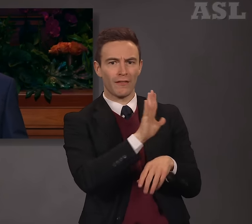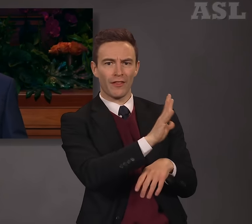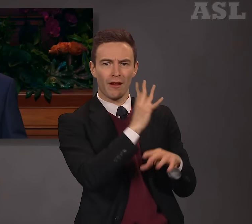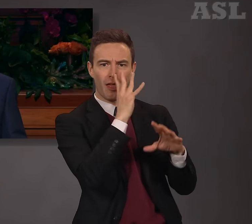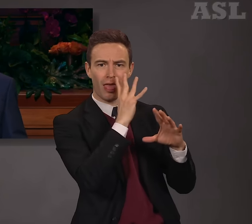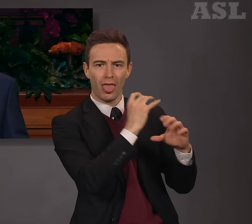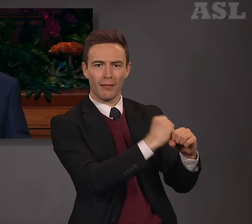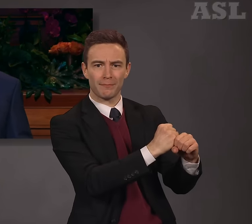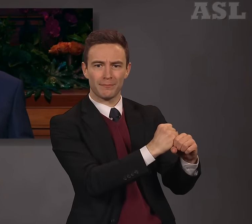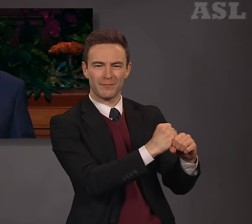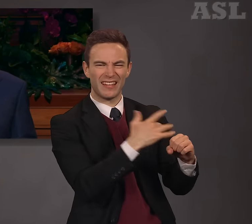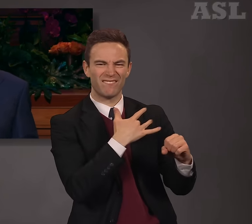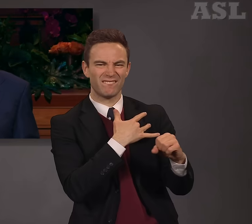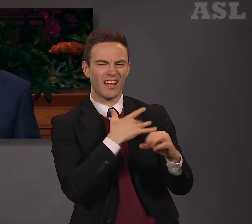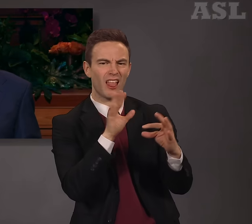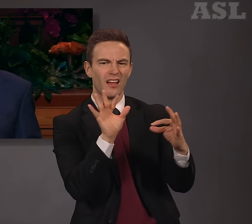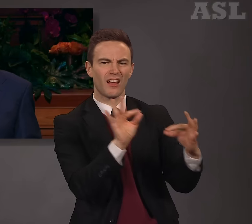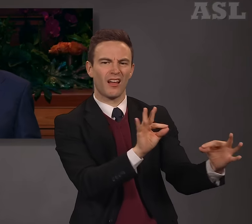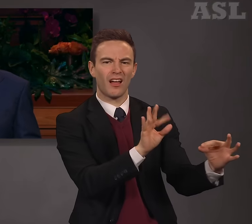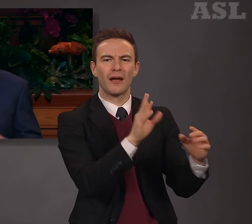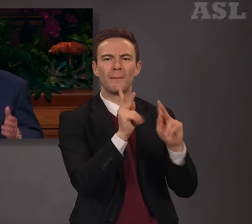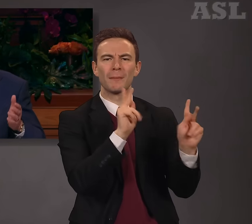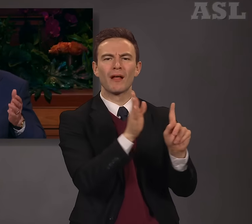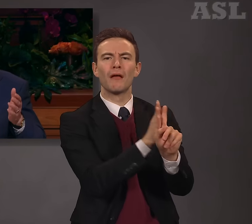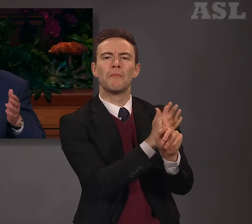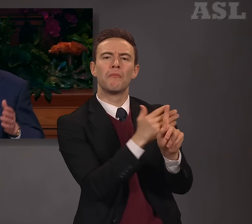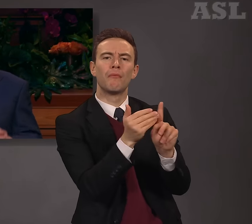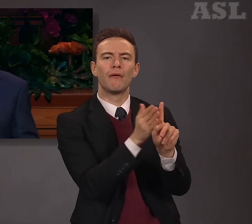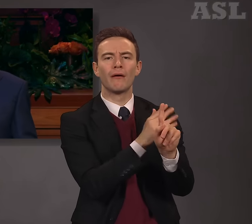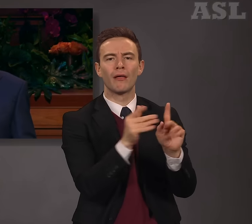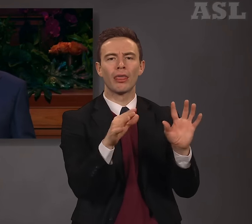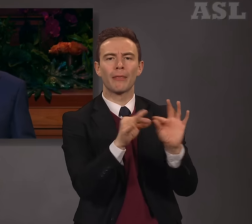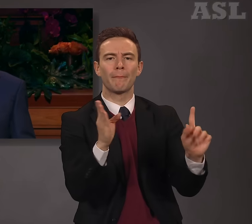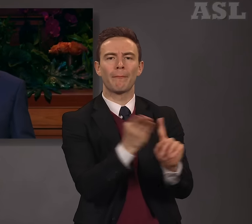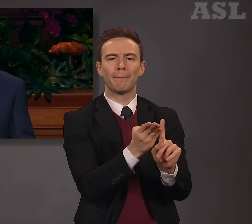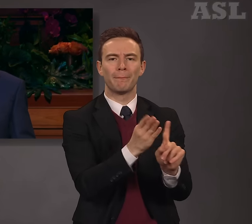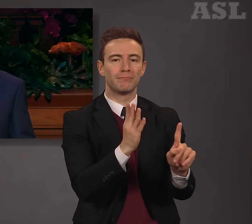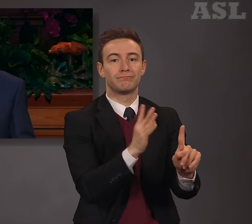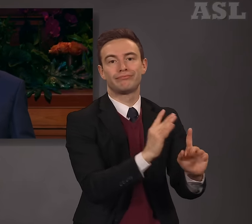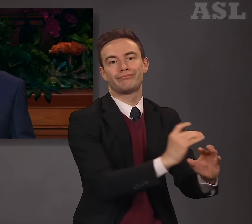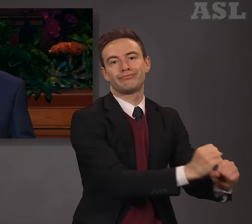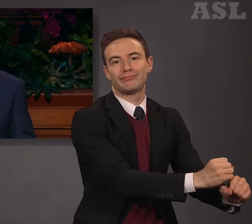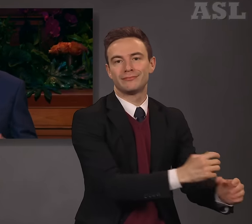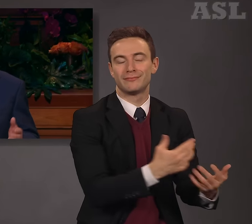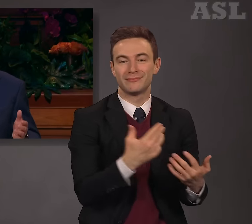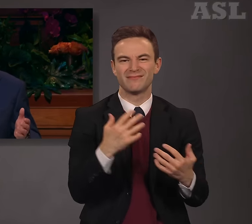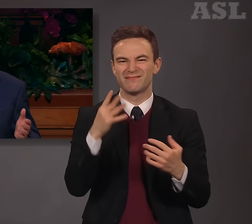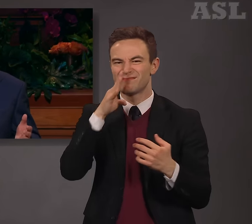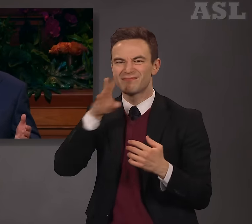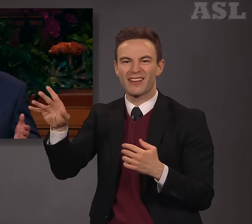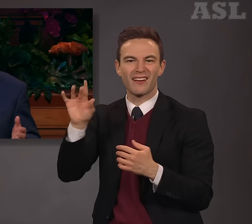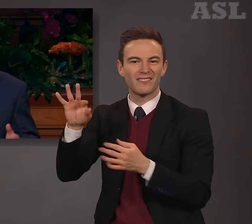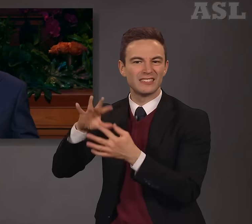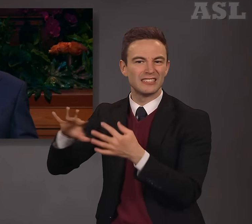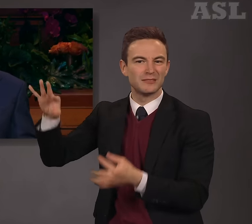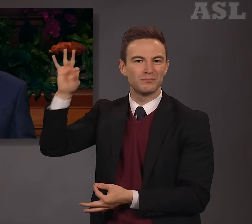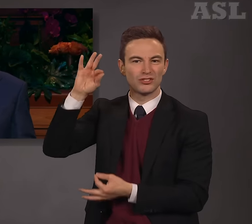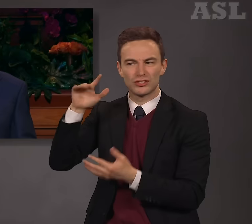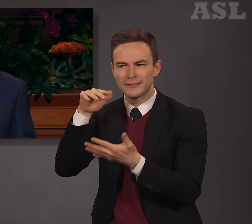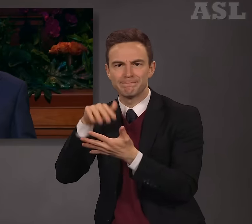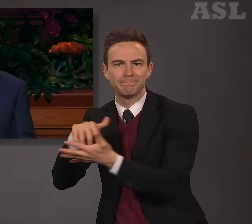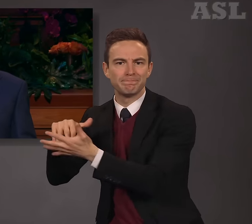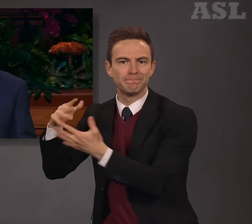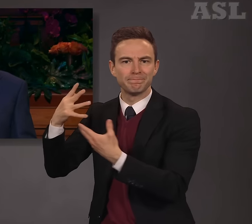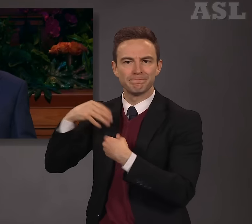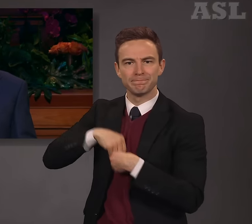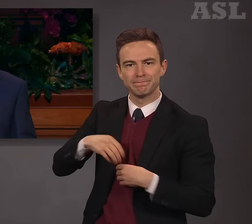the distraction of alluring voices, the neglect of spiritual nourishment, the fatigue from the